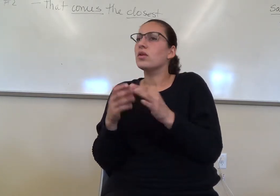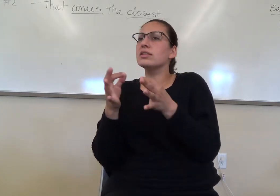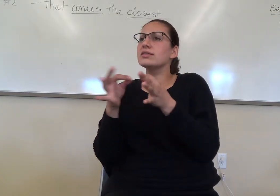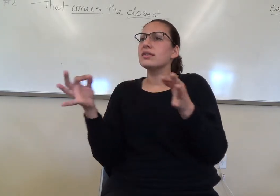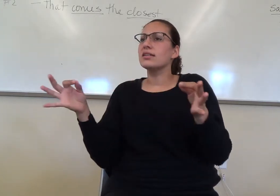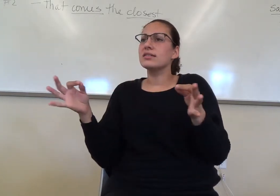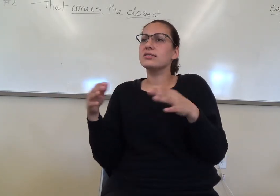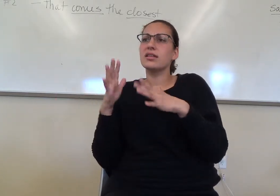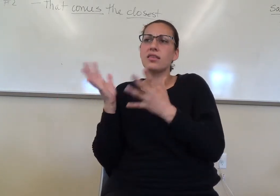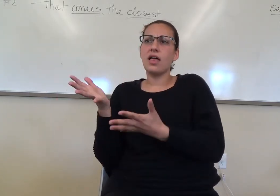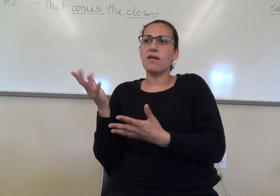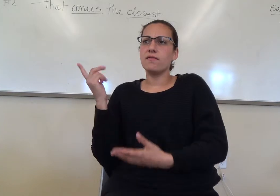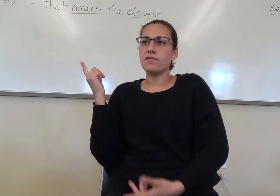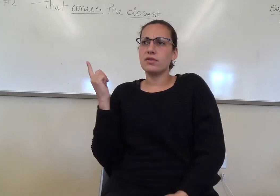left